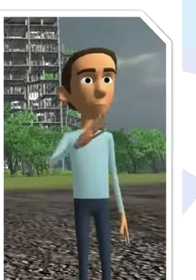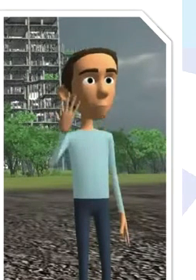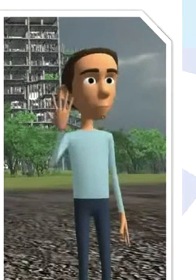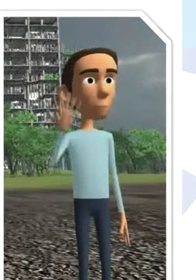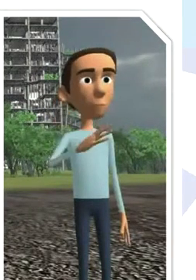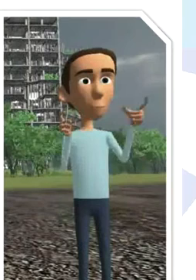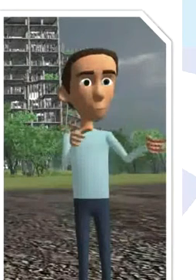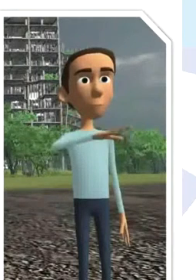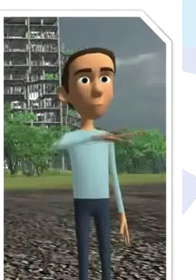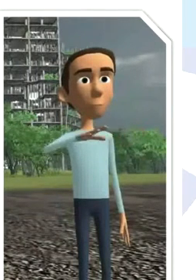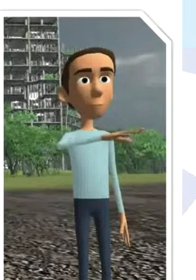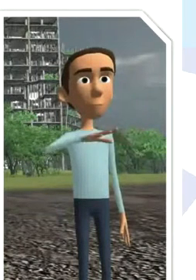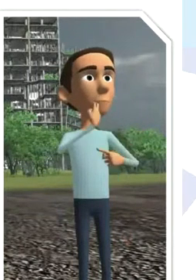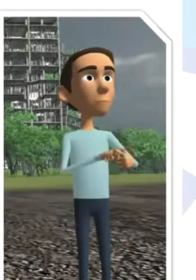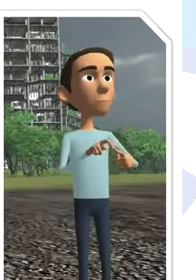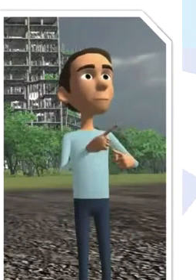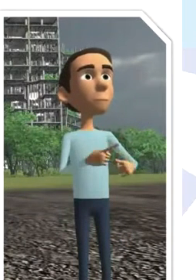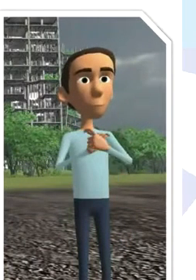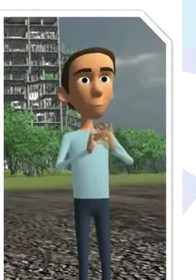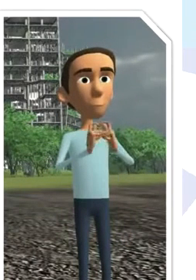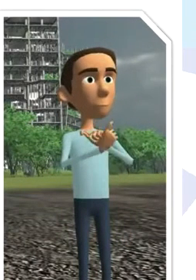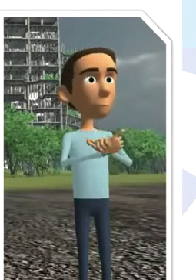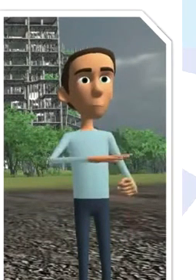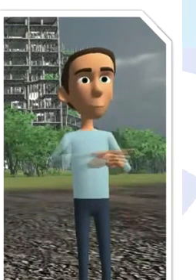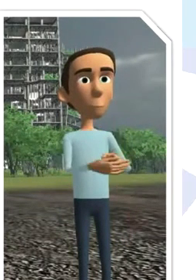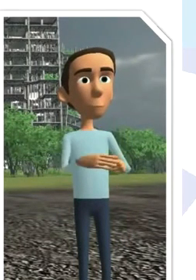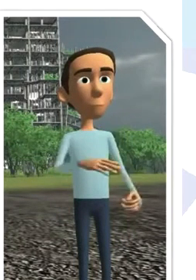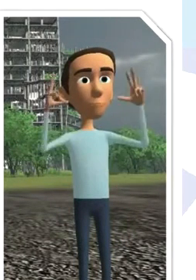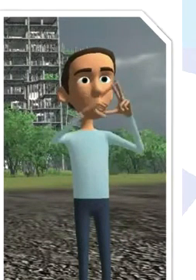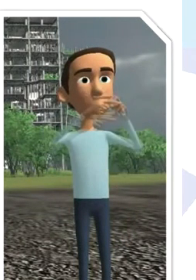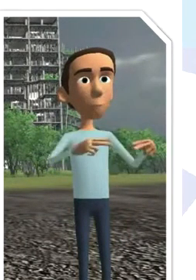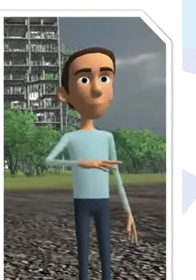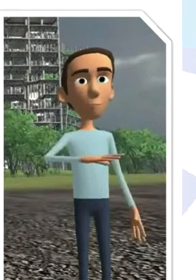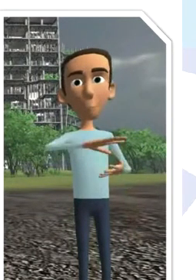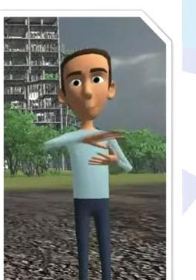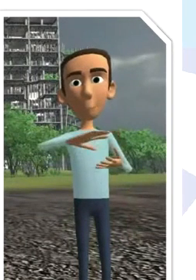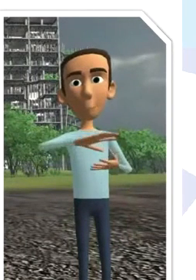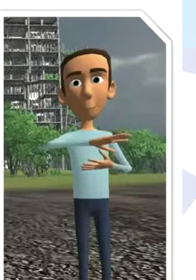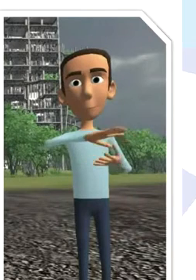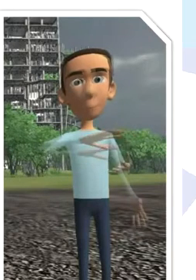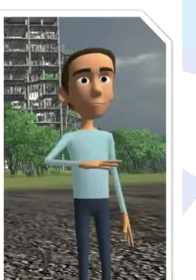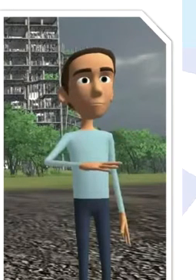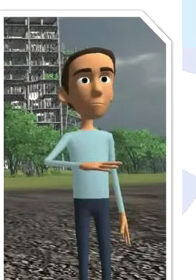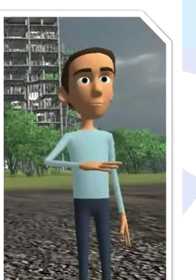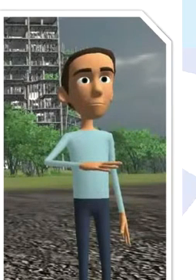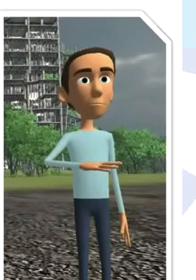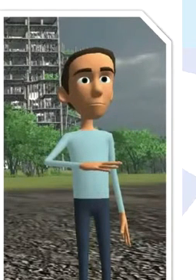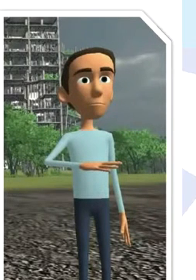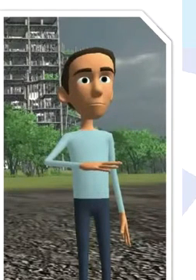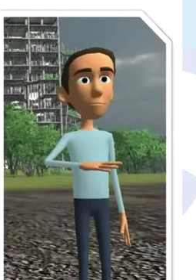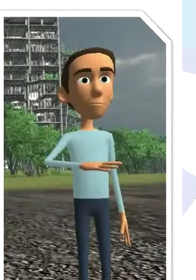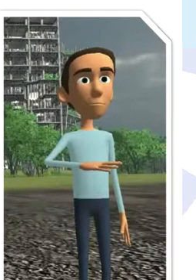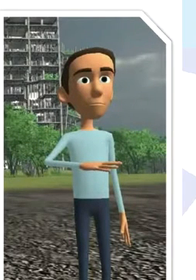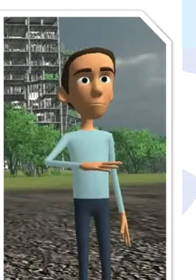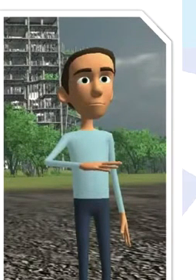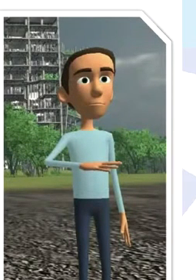by configuration. And we discovered that there's only 57 different configurations. What made this